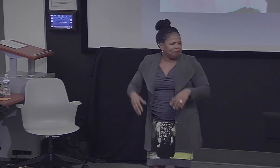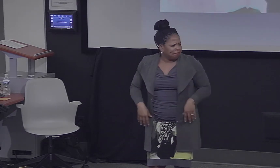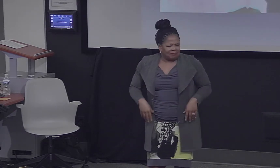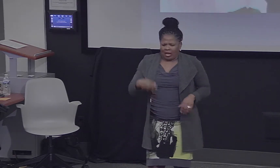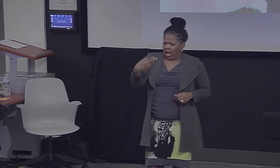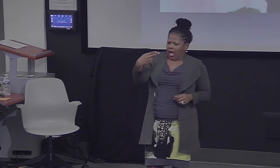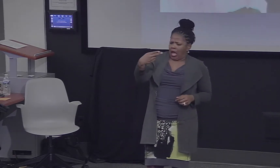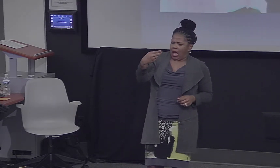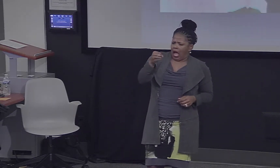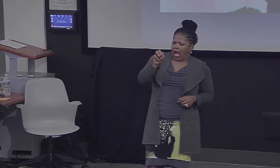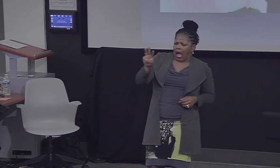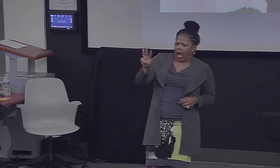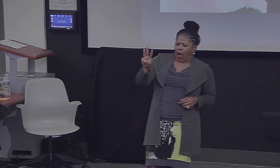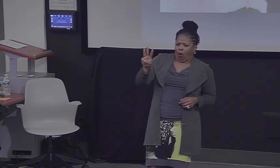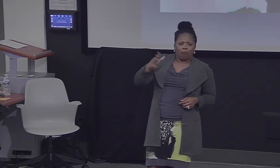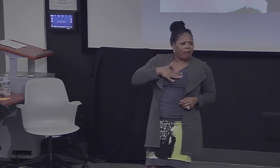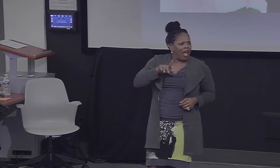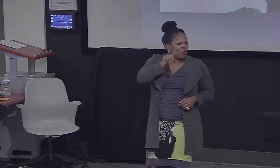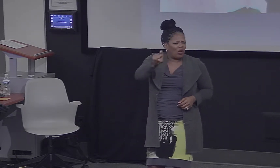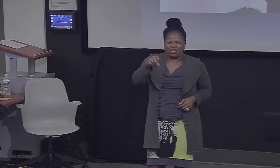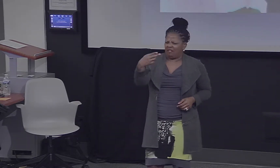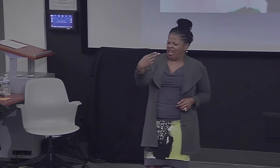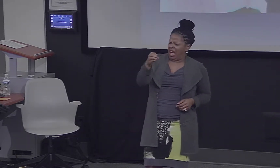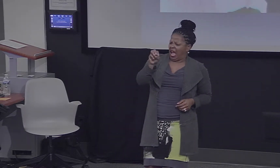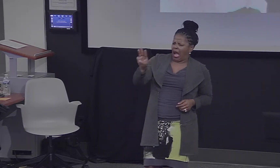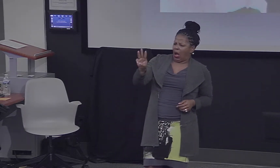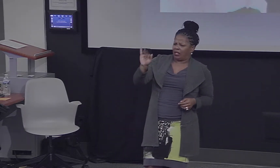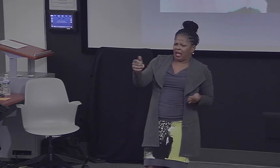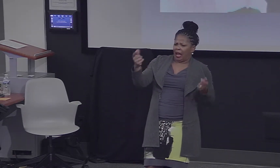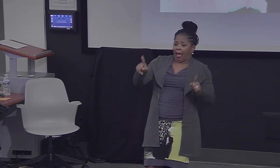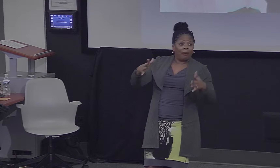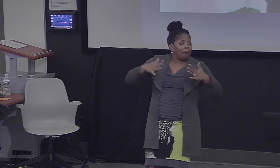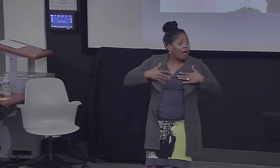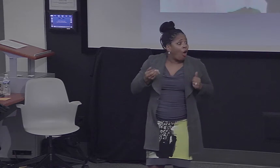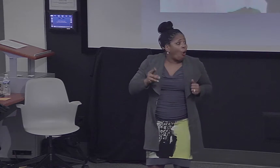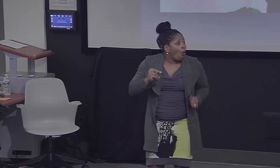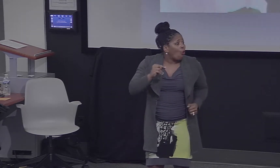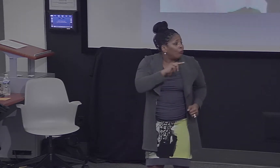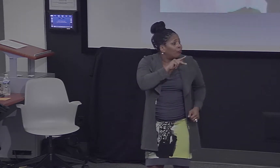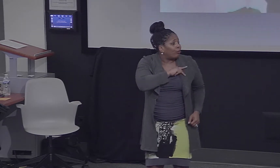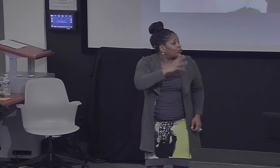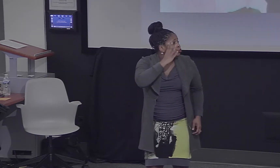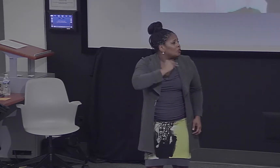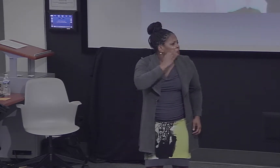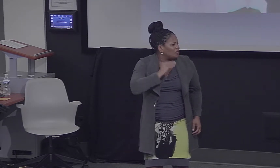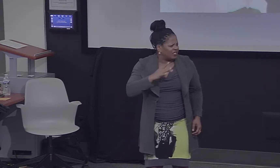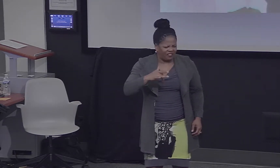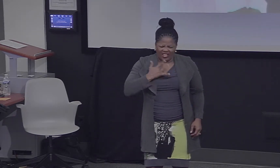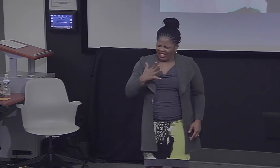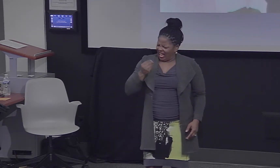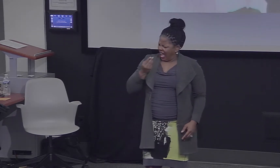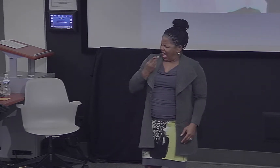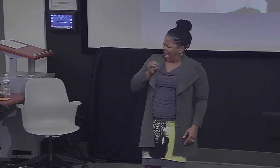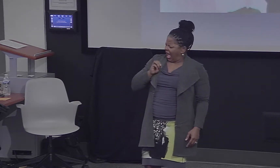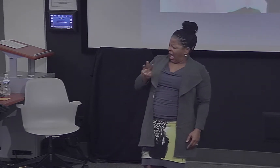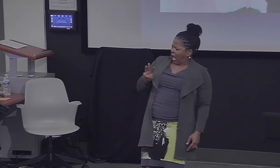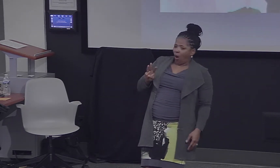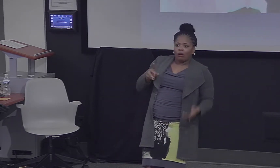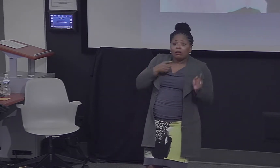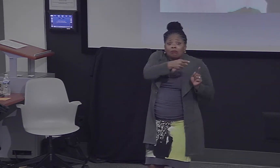So as we begin to look at scheduling, my question started with, how did something happen? I have personal experiences, and